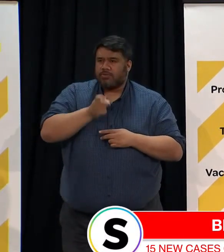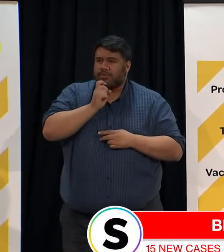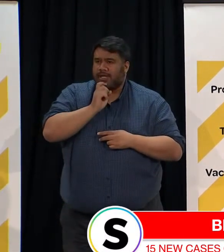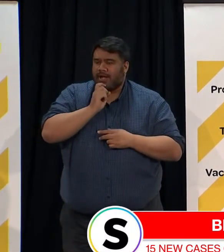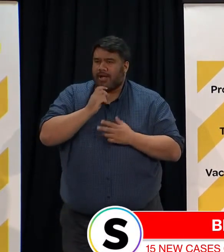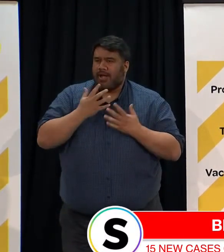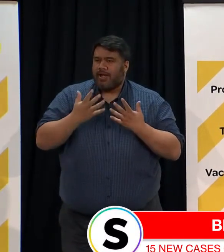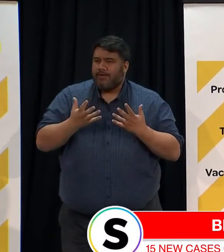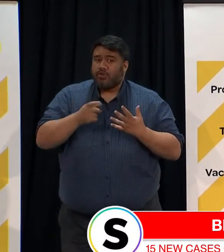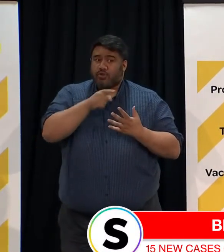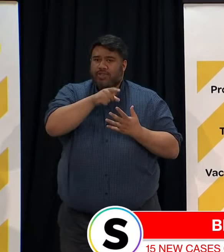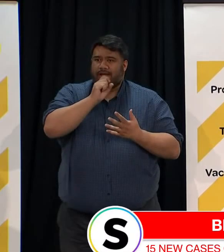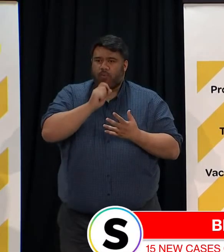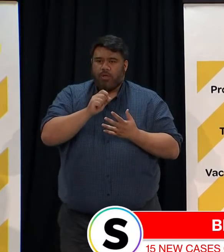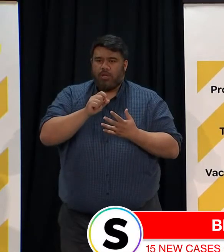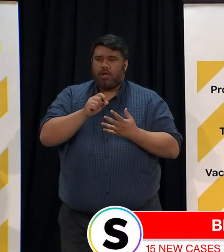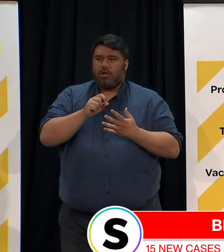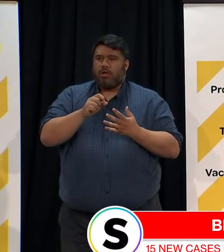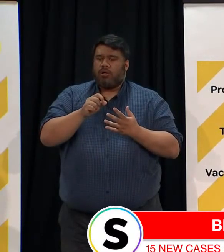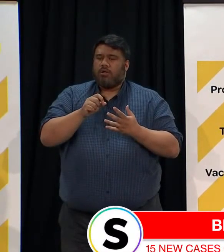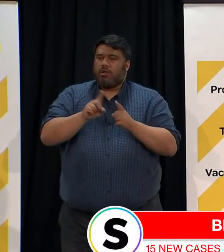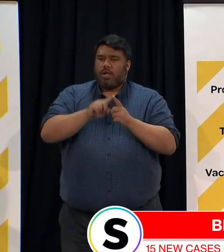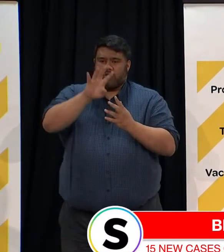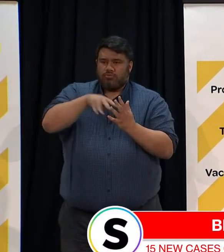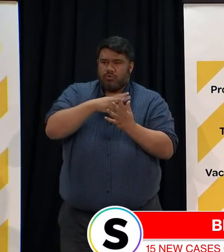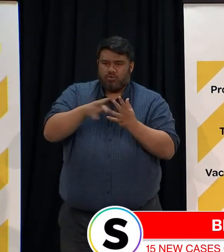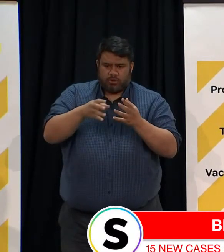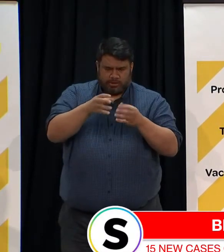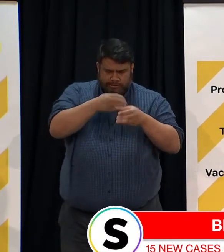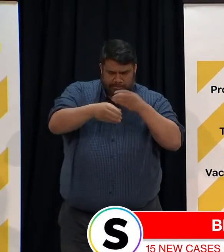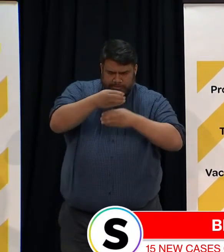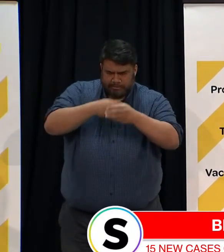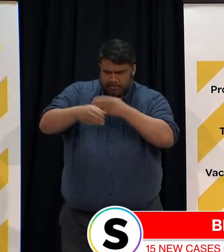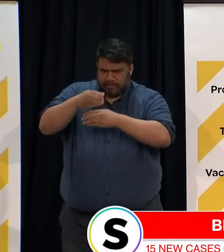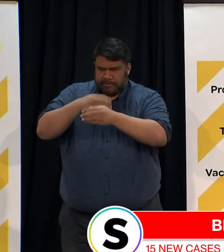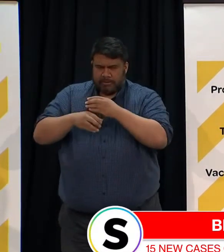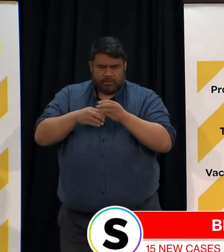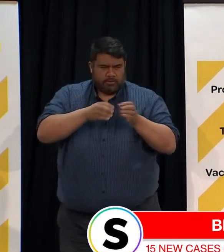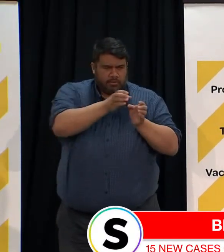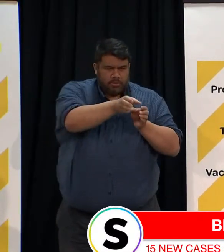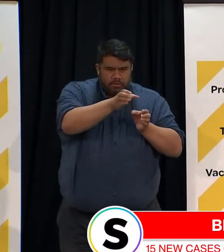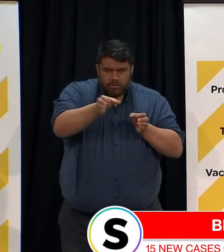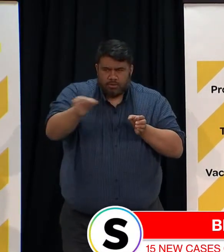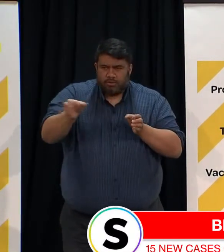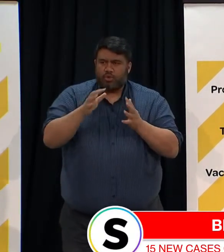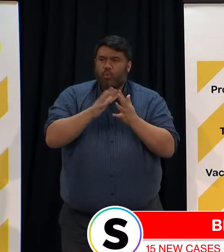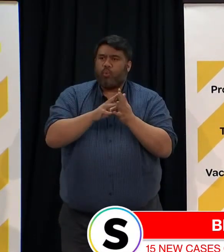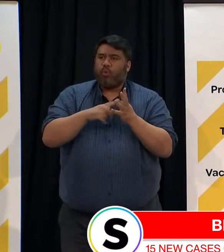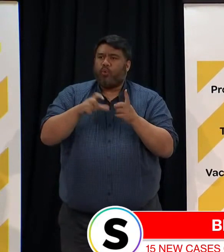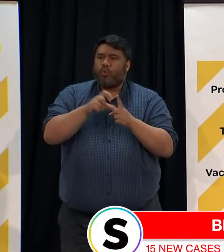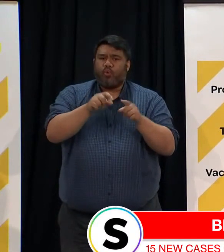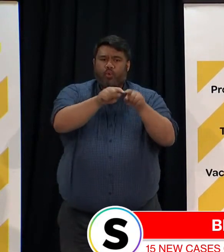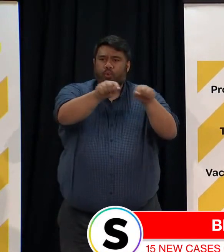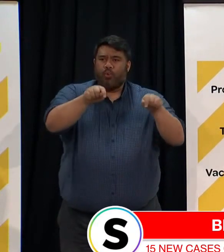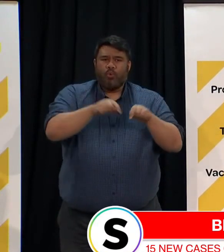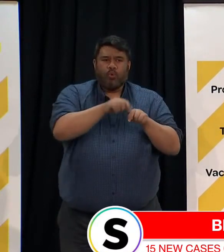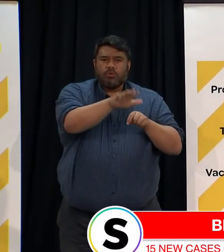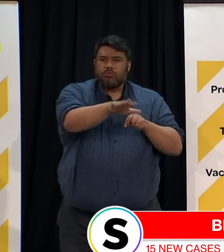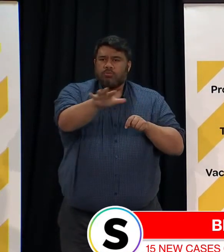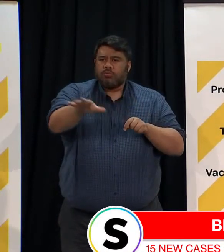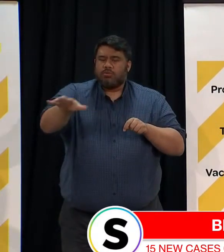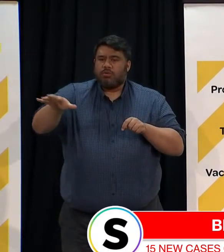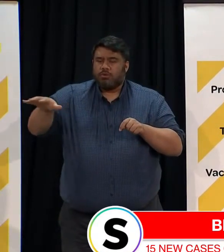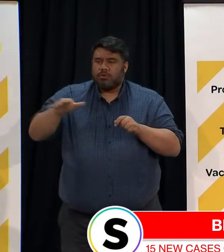be re-rostering staff onto wards, and I know they've had to close a couple of wards to admissions. Then, of course,